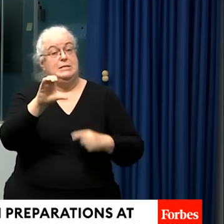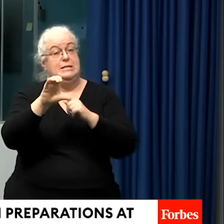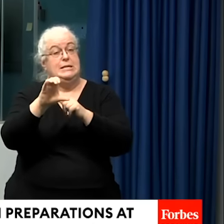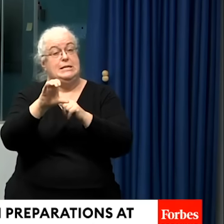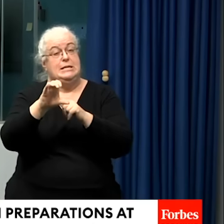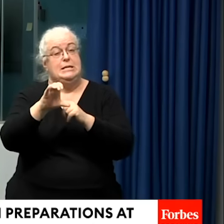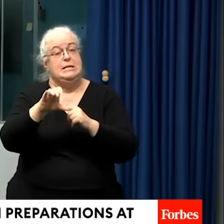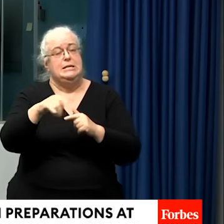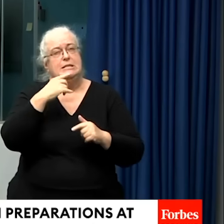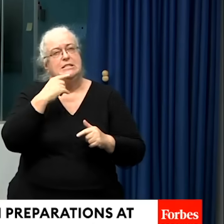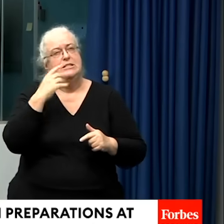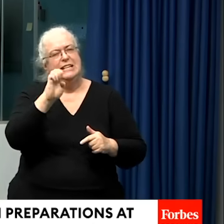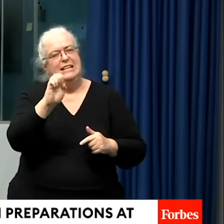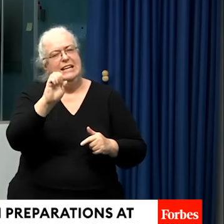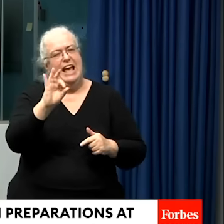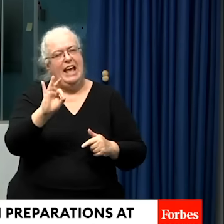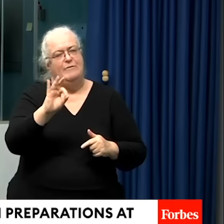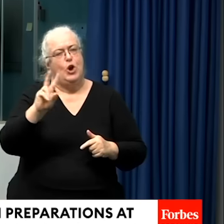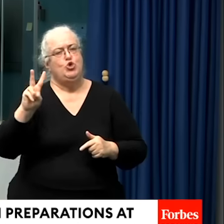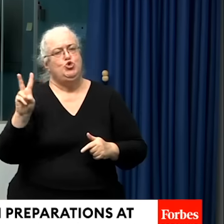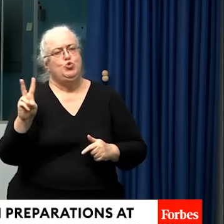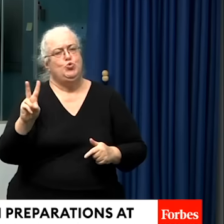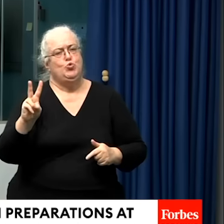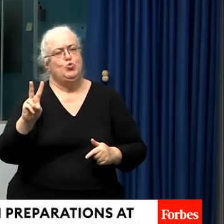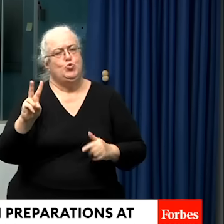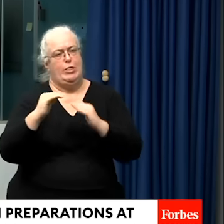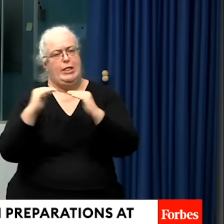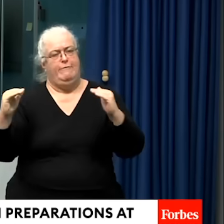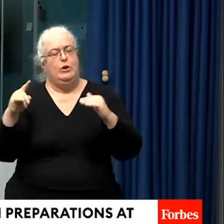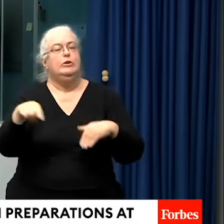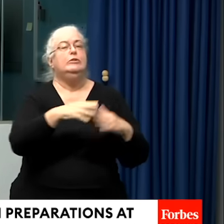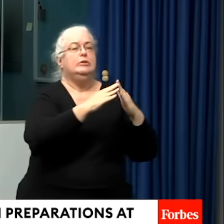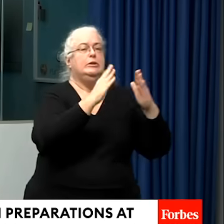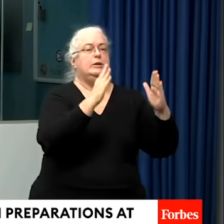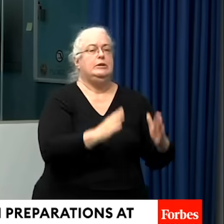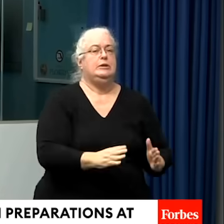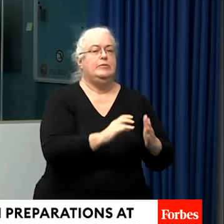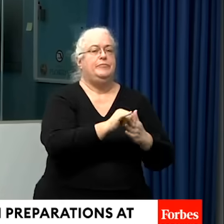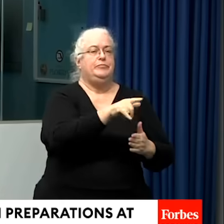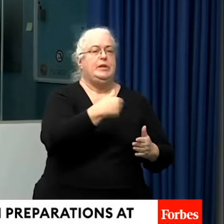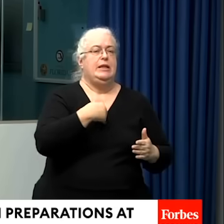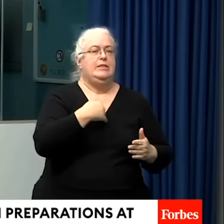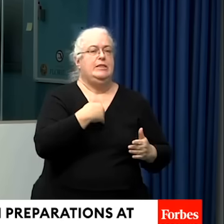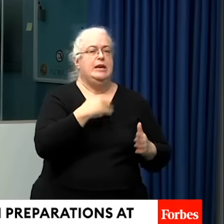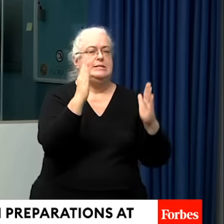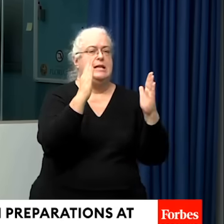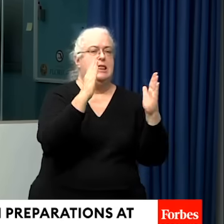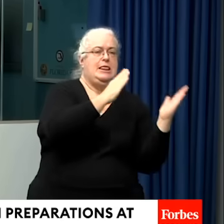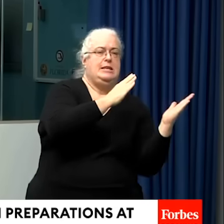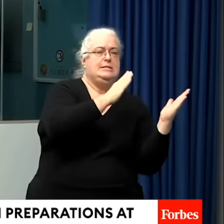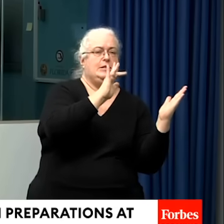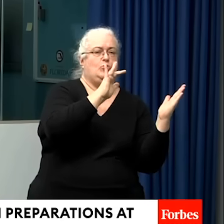it's probably EF2-ish type damage. There is a house that is listing about 25 degrees in one